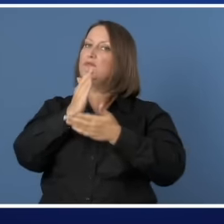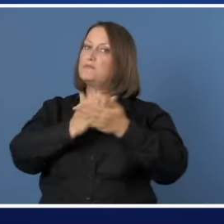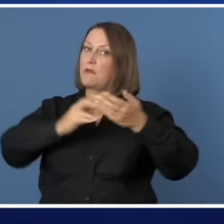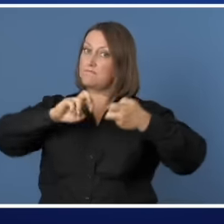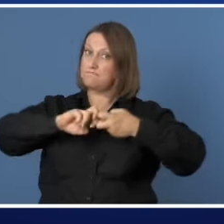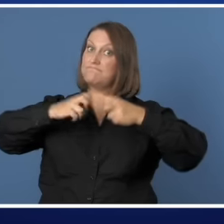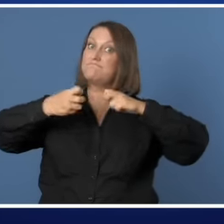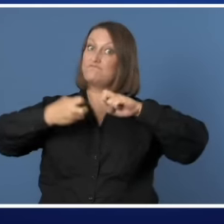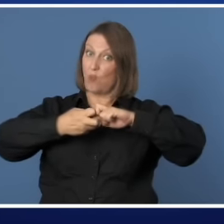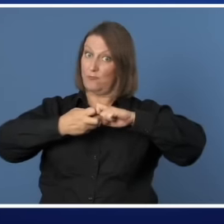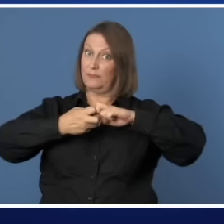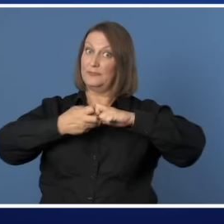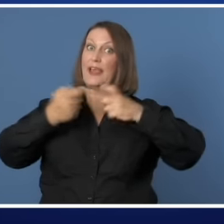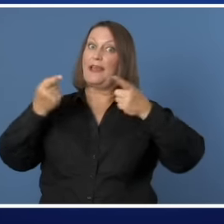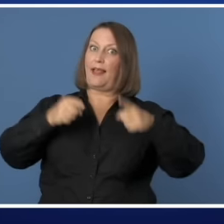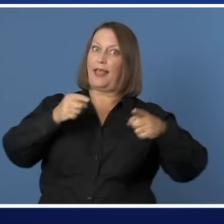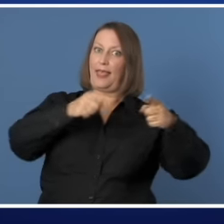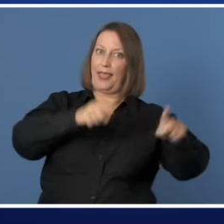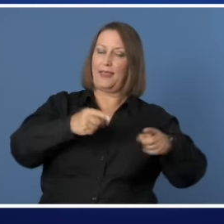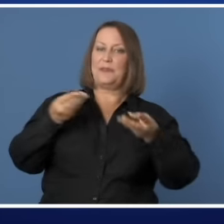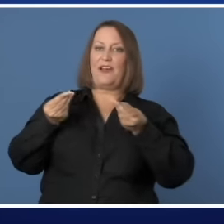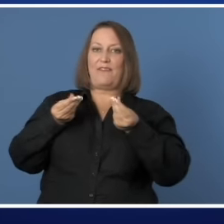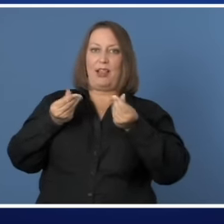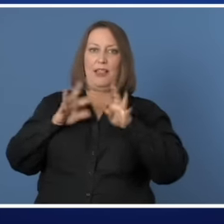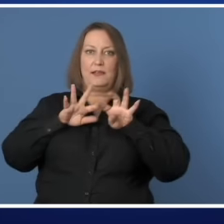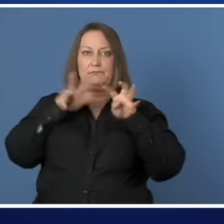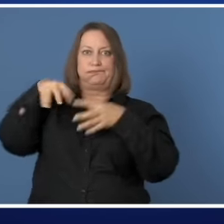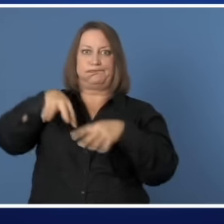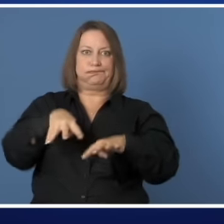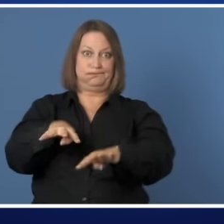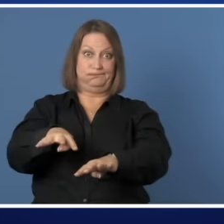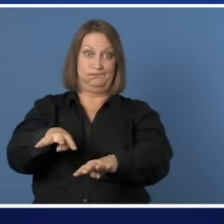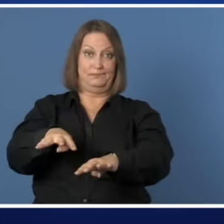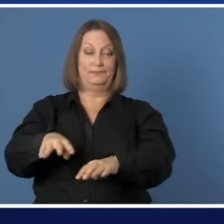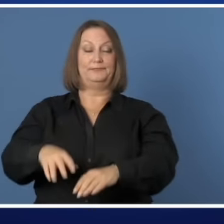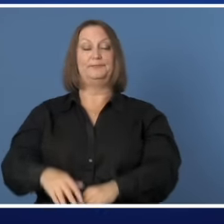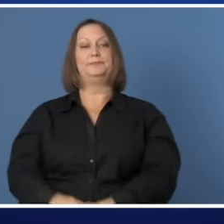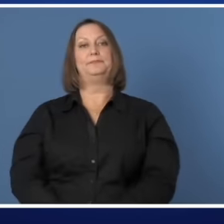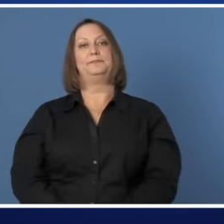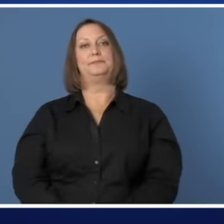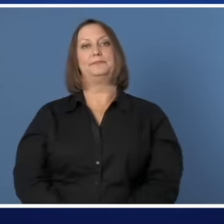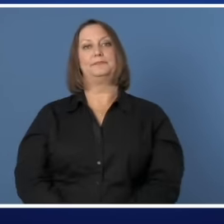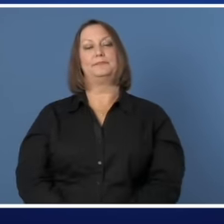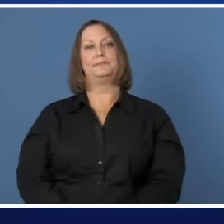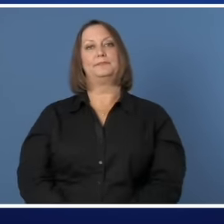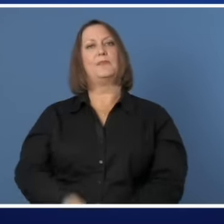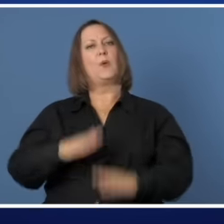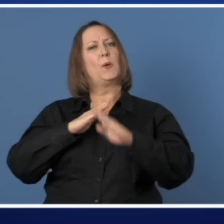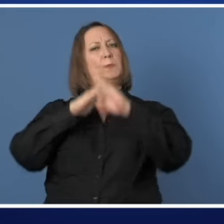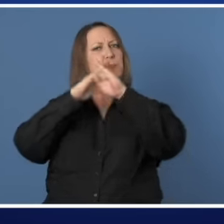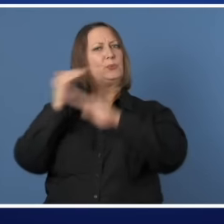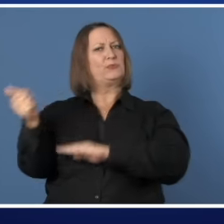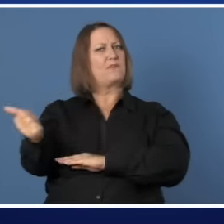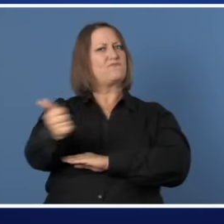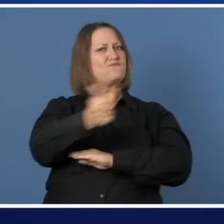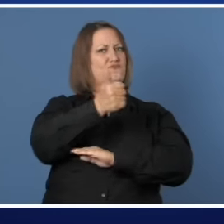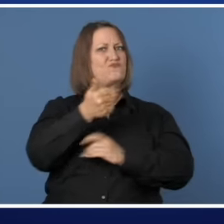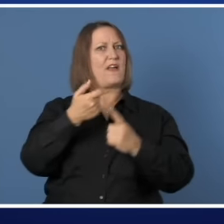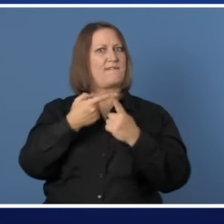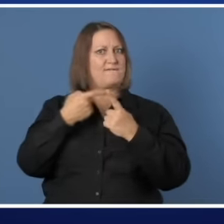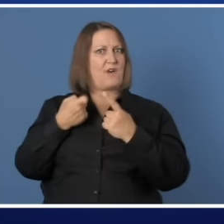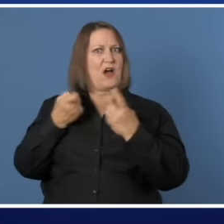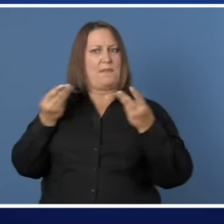many landslide, mud flow, and debris flow problems. Protect yourself from the